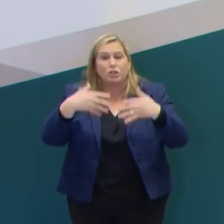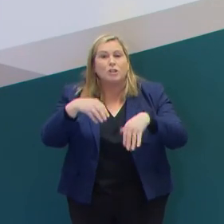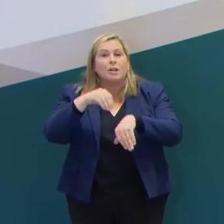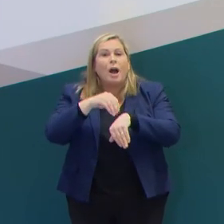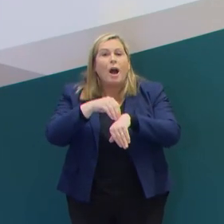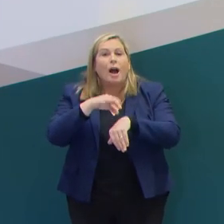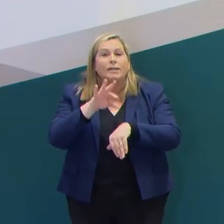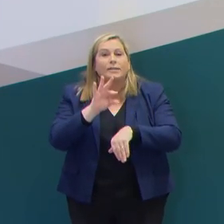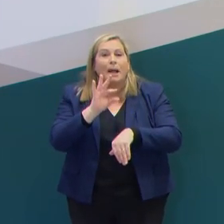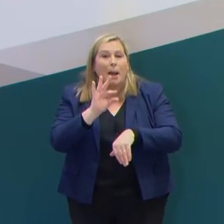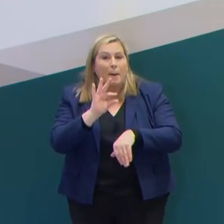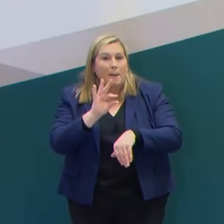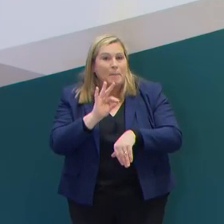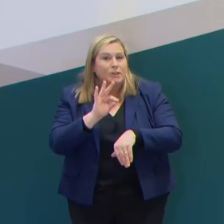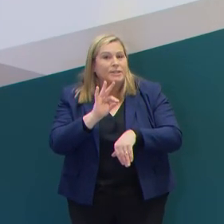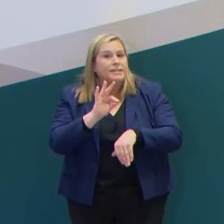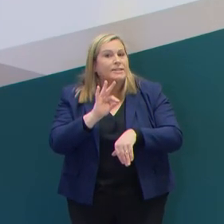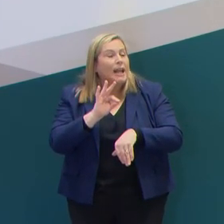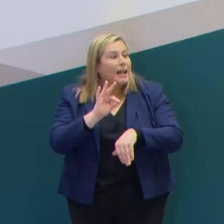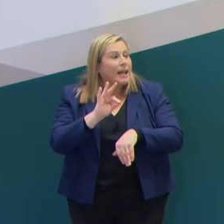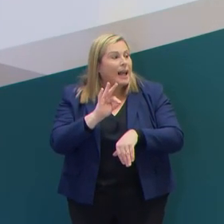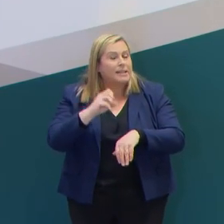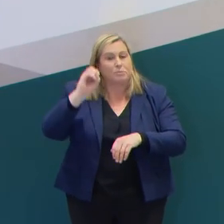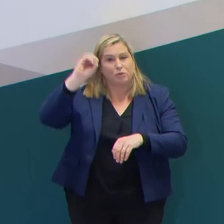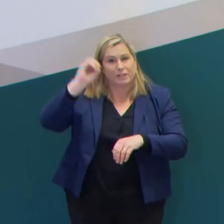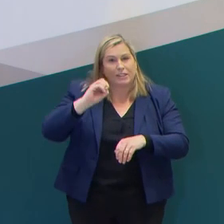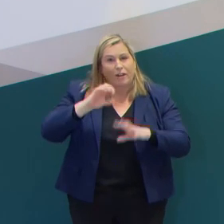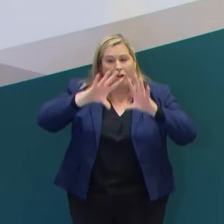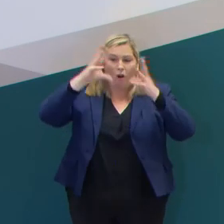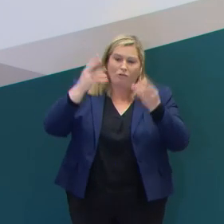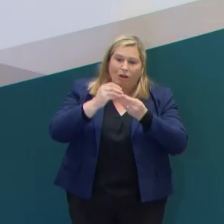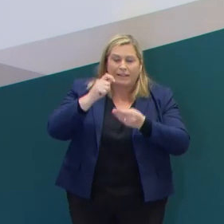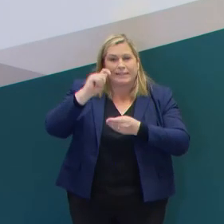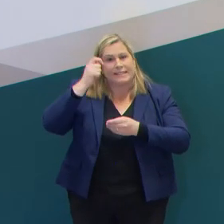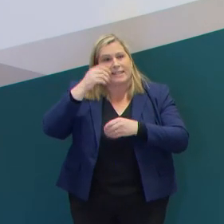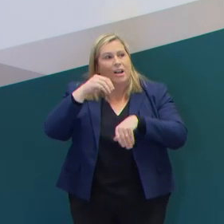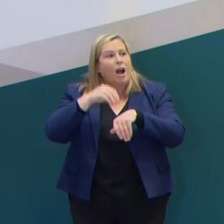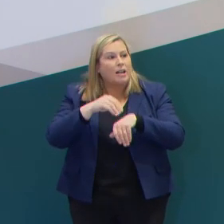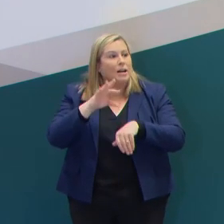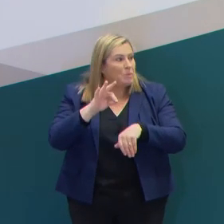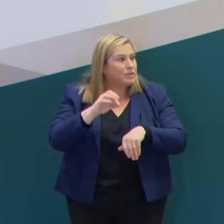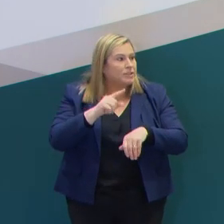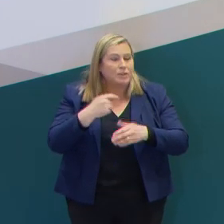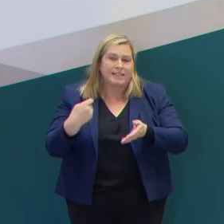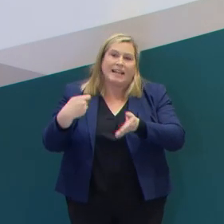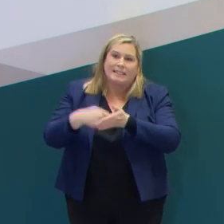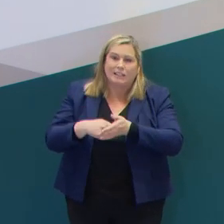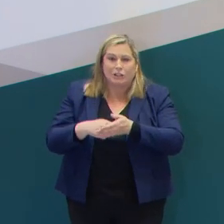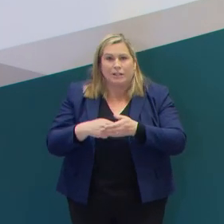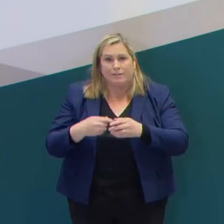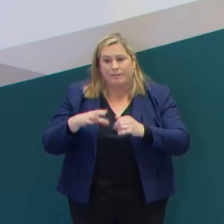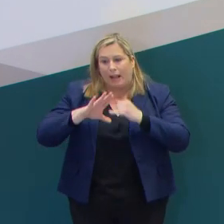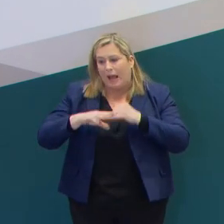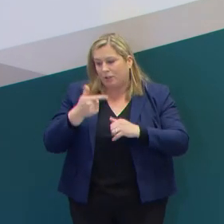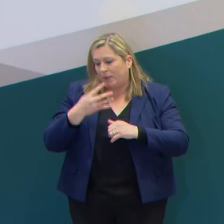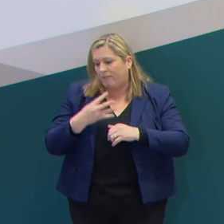as a component or as a fraction of the total tests done on a Monday. So if you include the additional cases done in the last